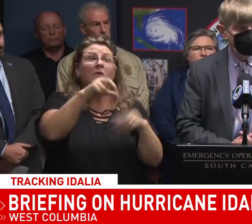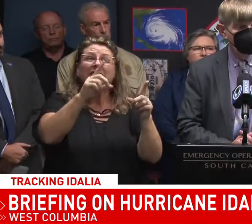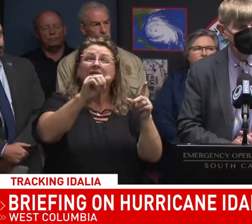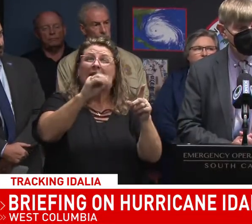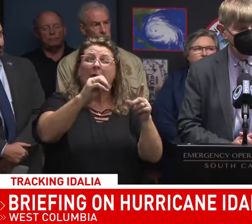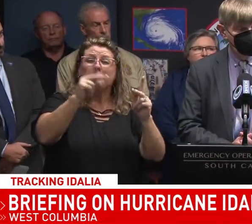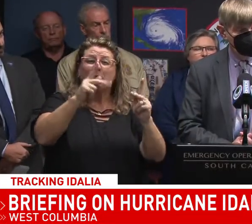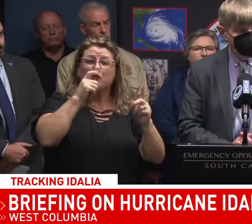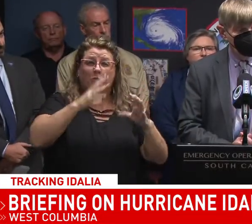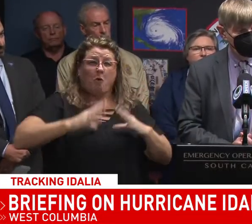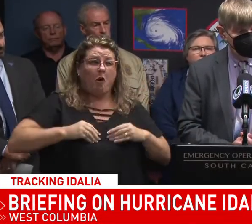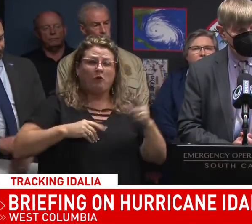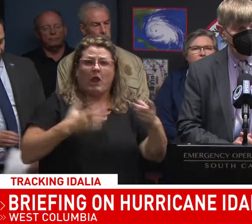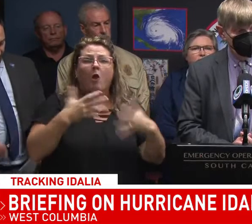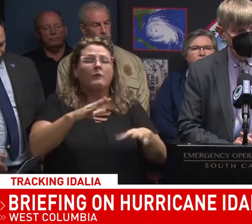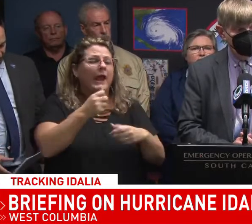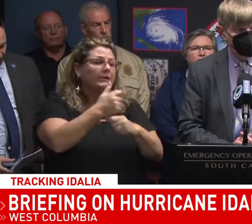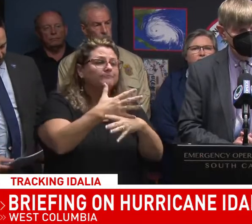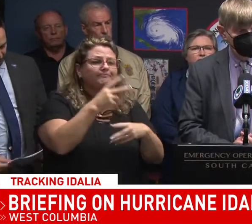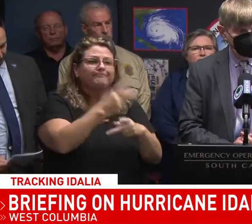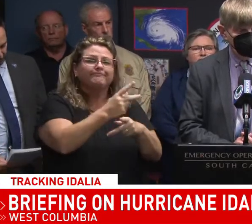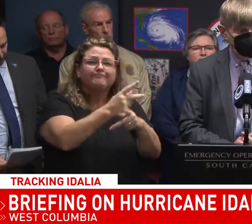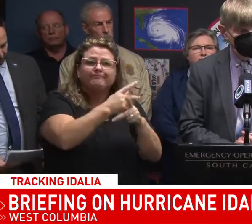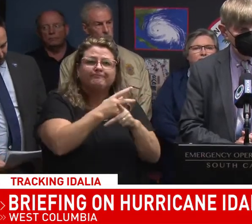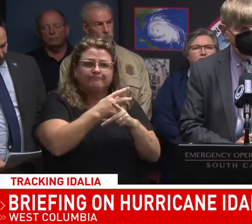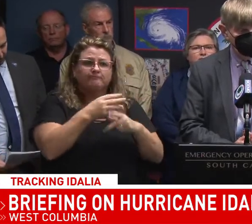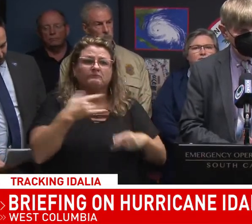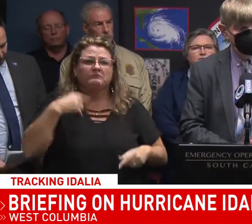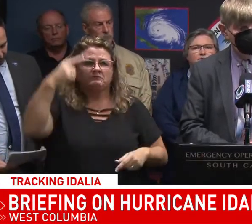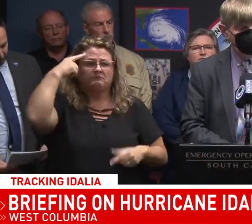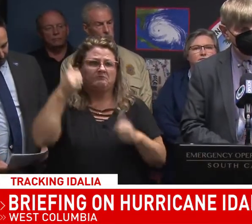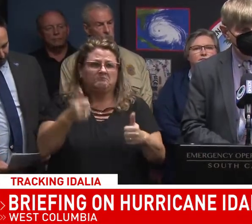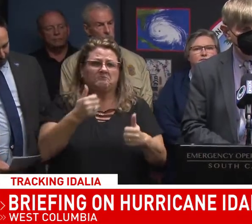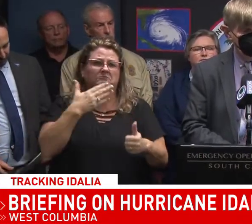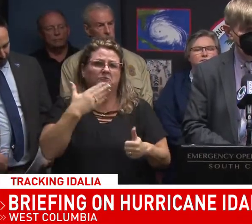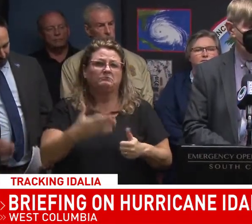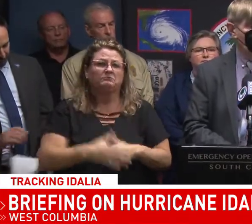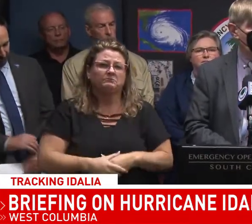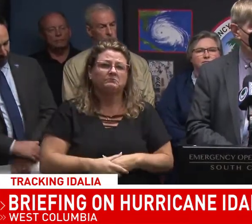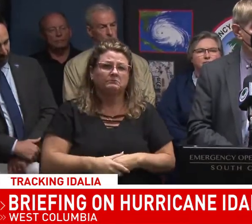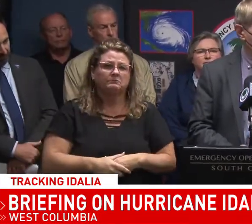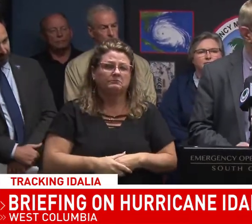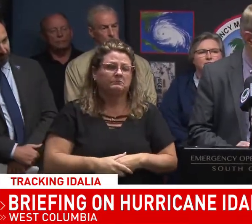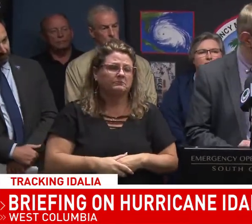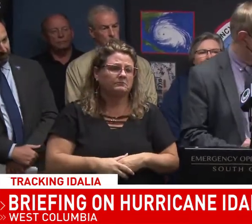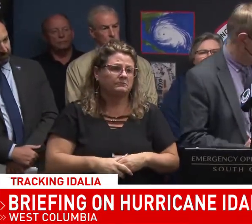proactive action. So at this point, we think we're in good shape with regards to any dam emergencies.